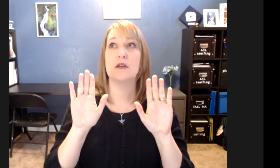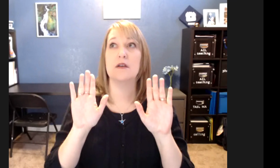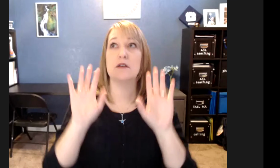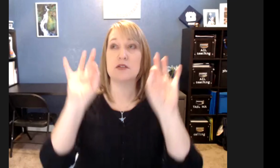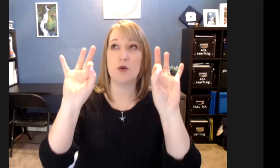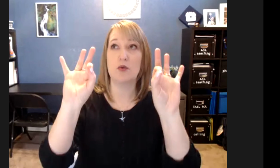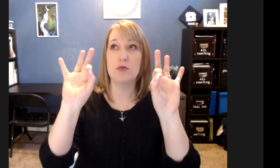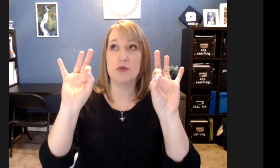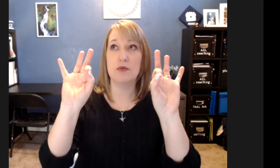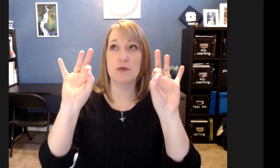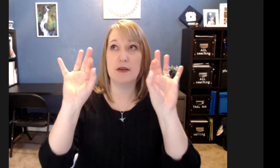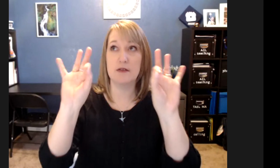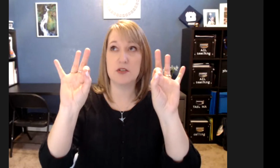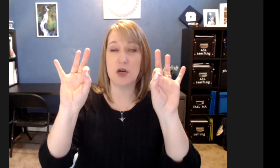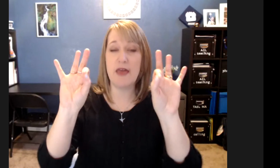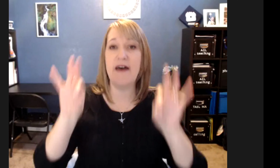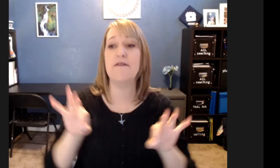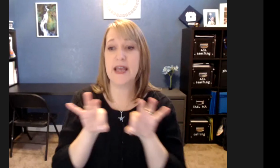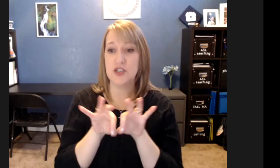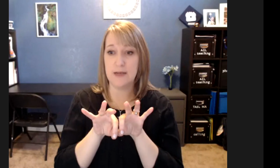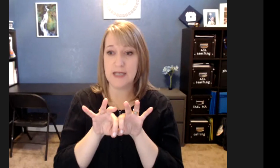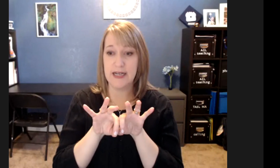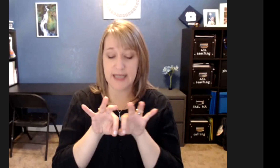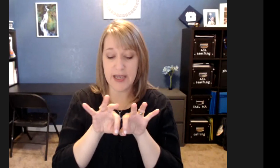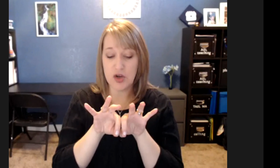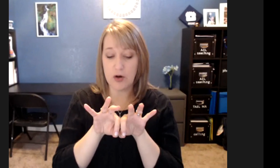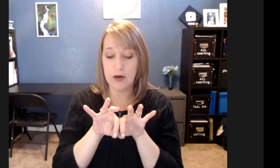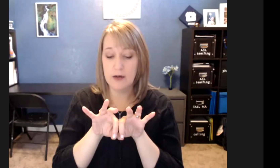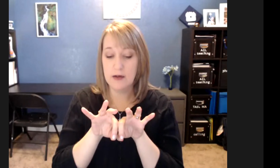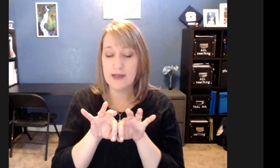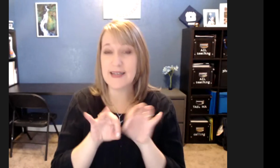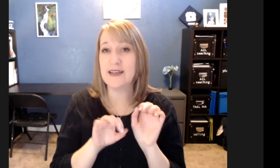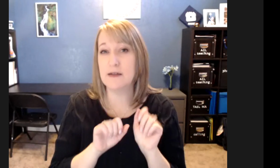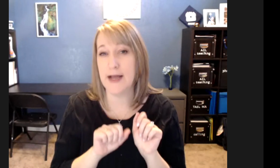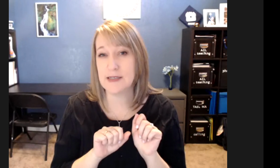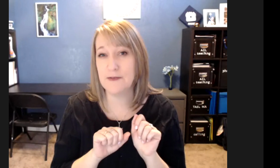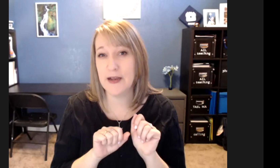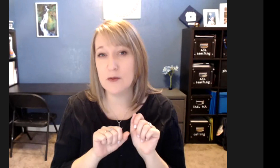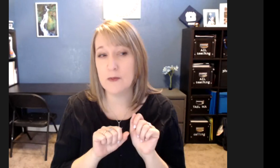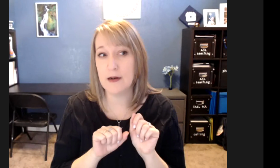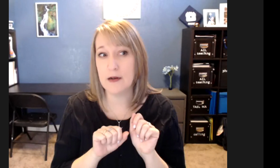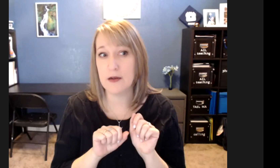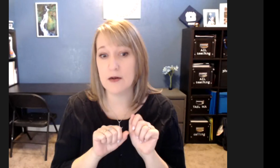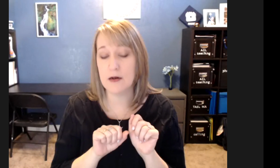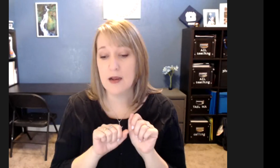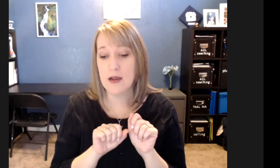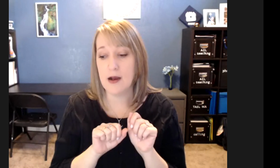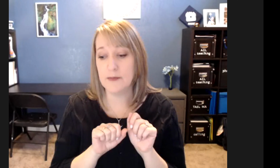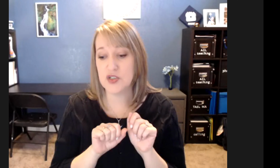can start with F hand shapes, and it's like a classifier where you're showing